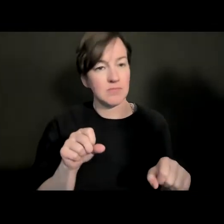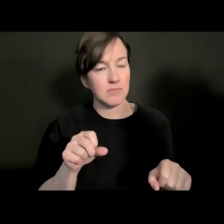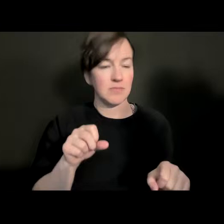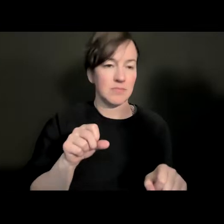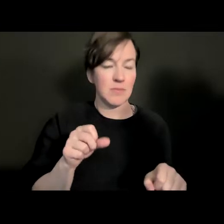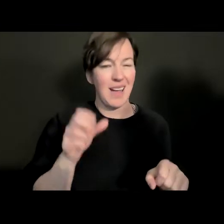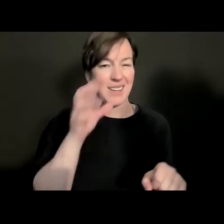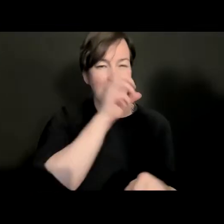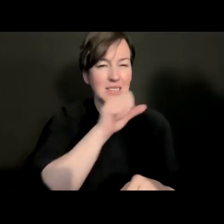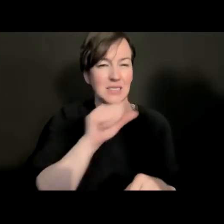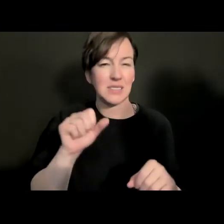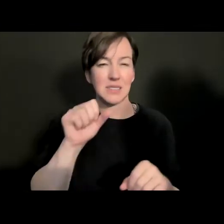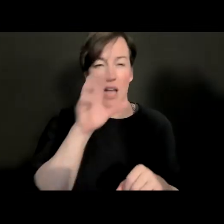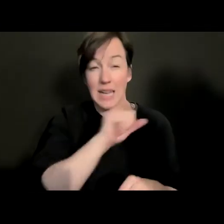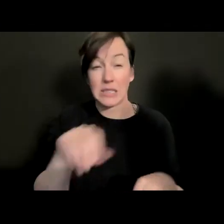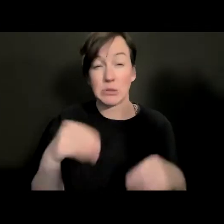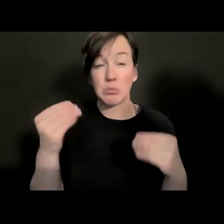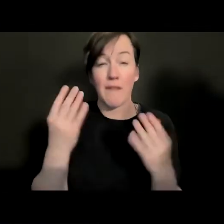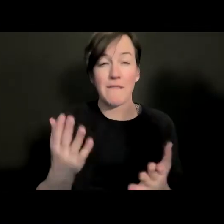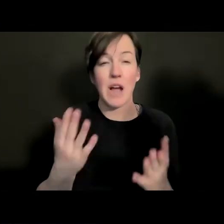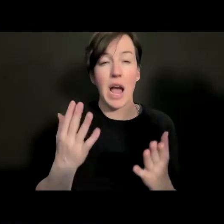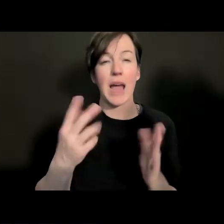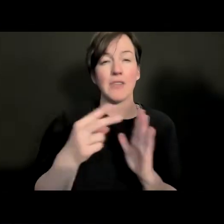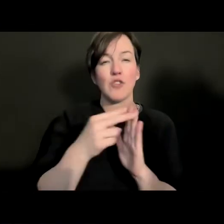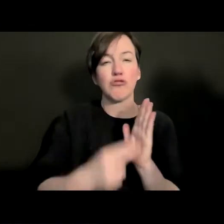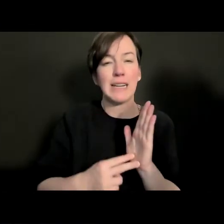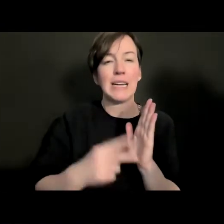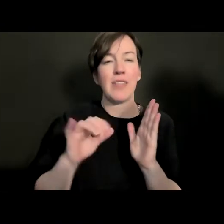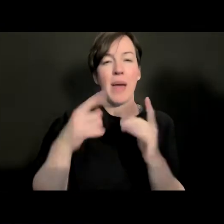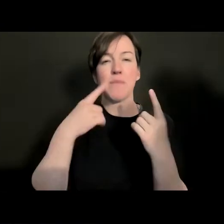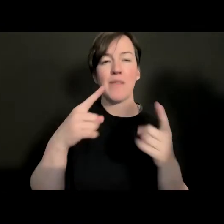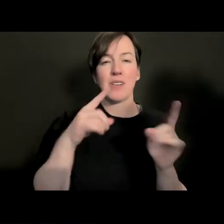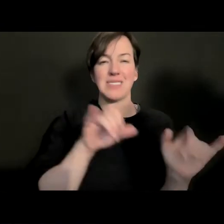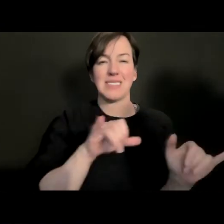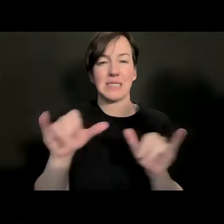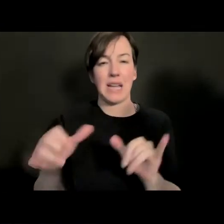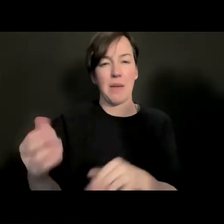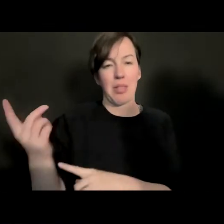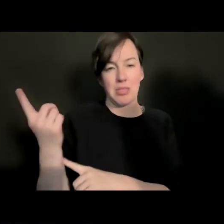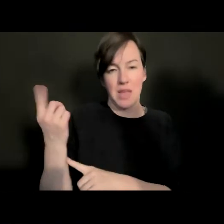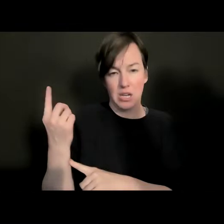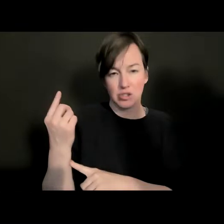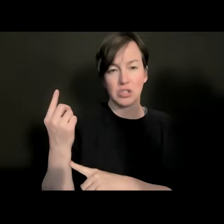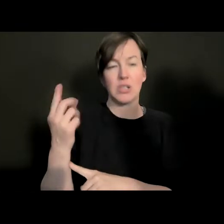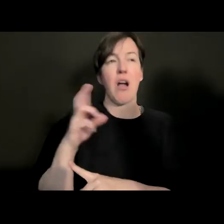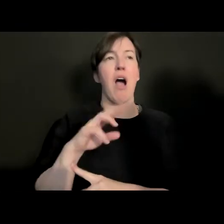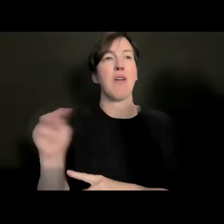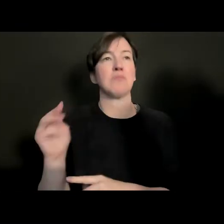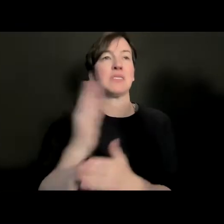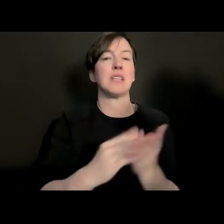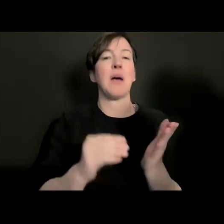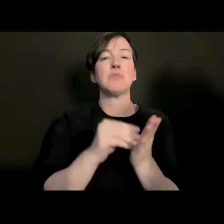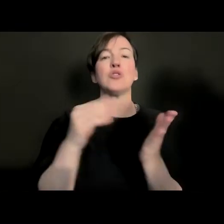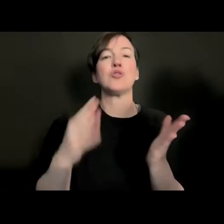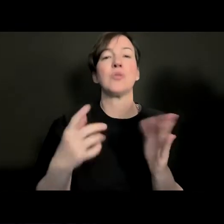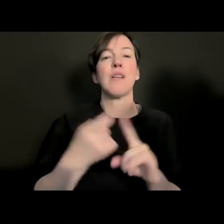I guess, provide in reading the proclamation like we did last year, some students